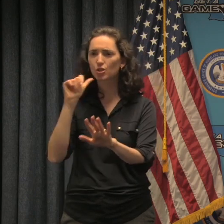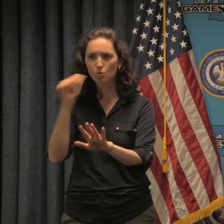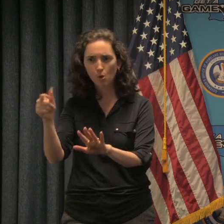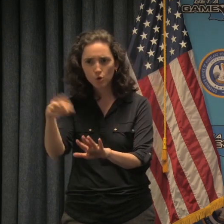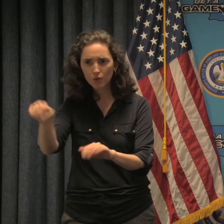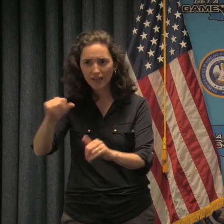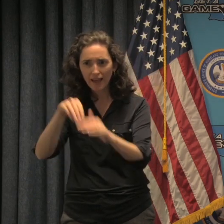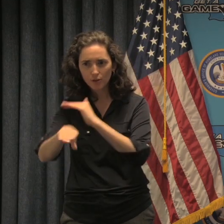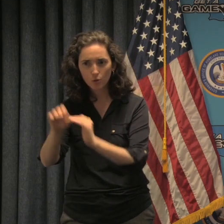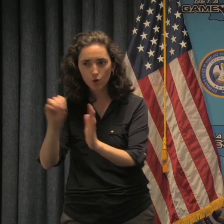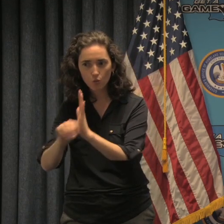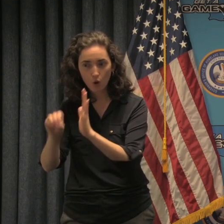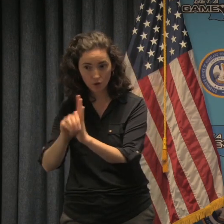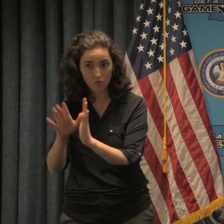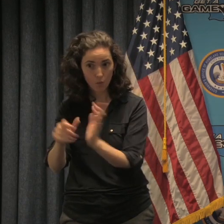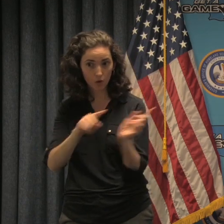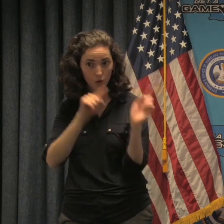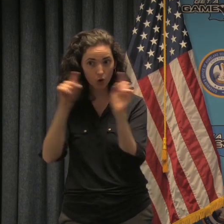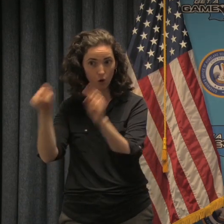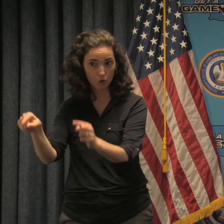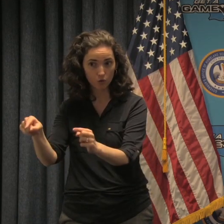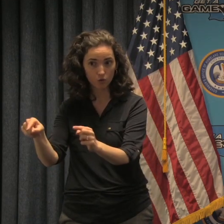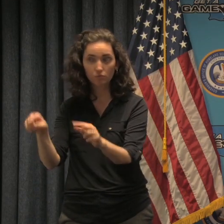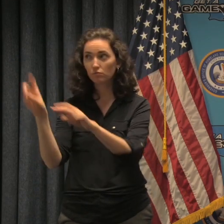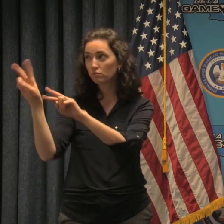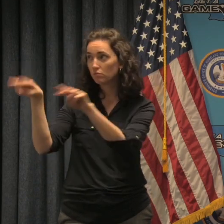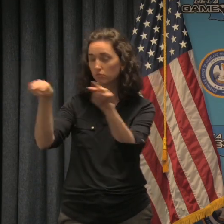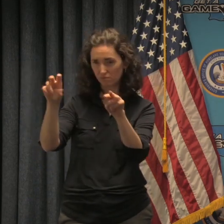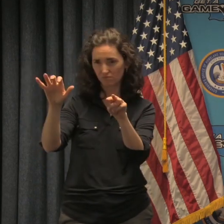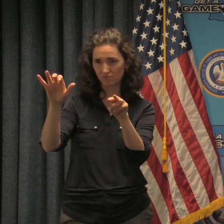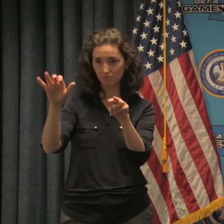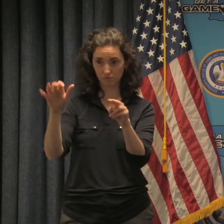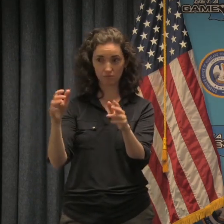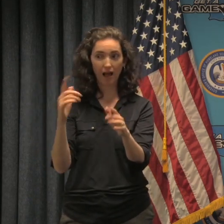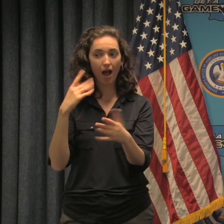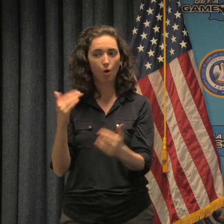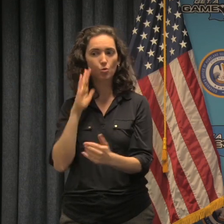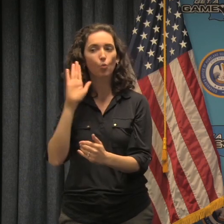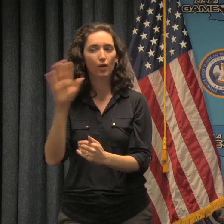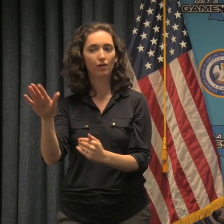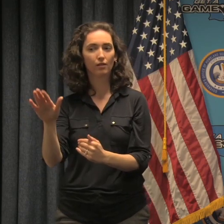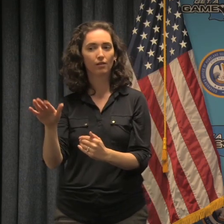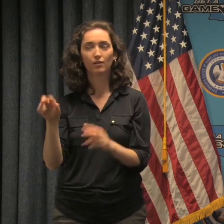in New Orleans if you want to go down to take a look at that, and I hope you will.